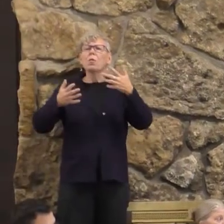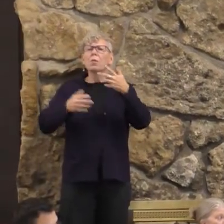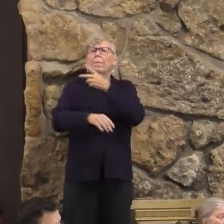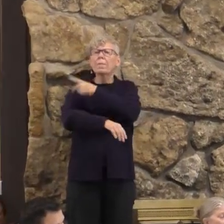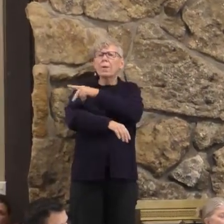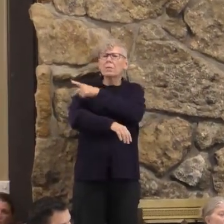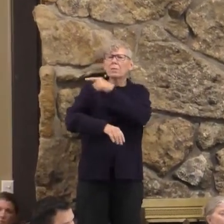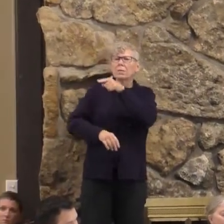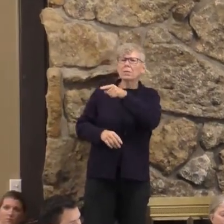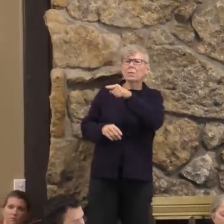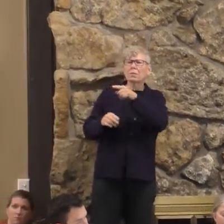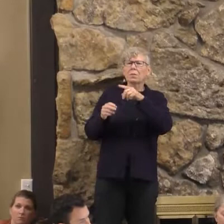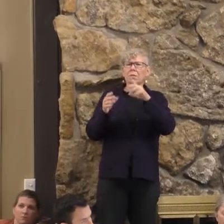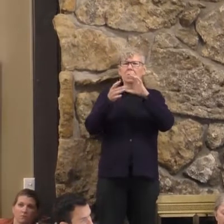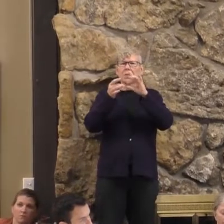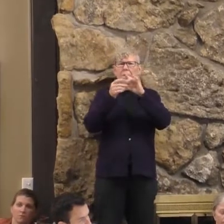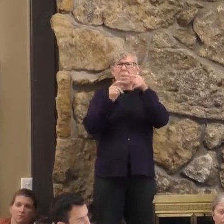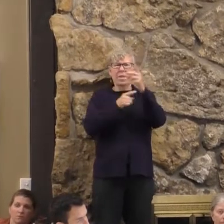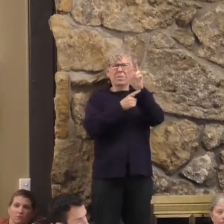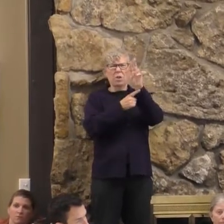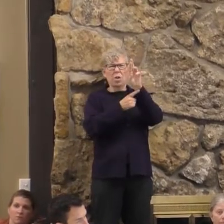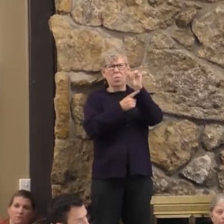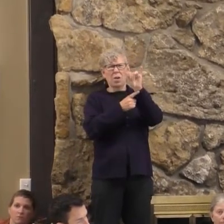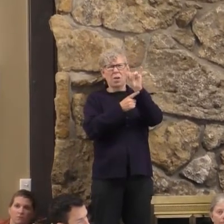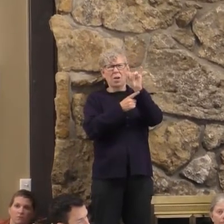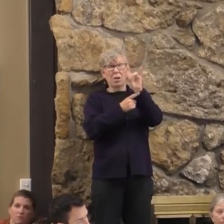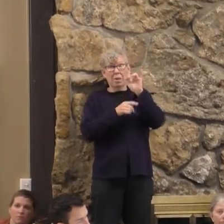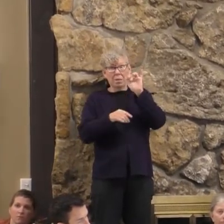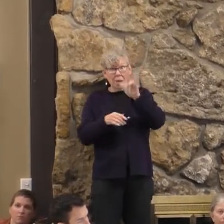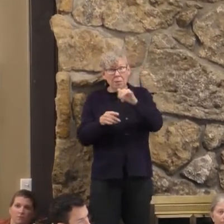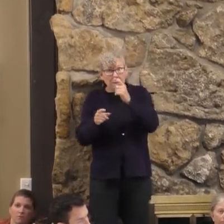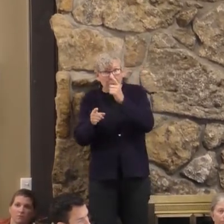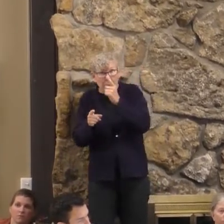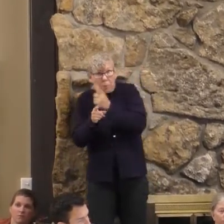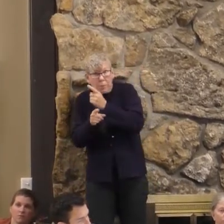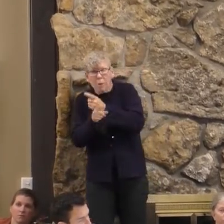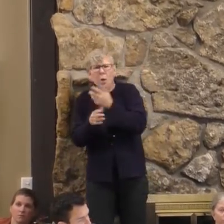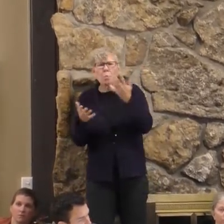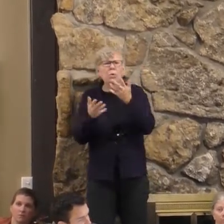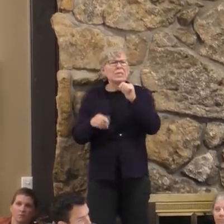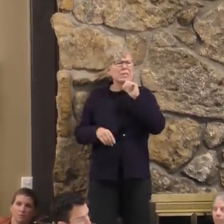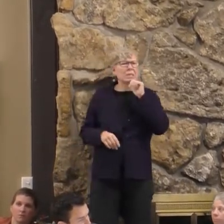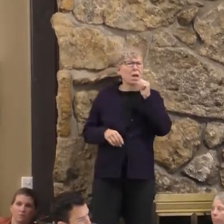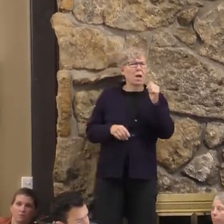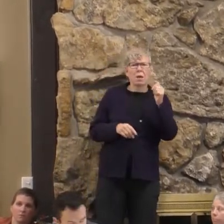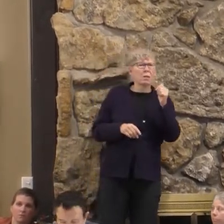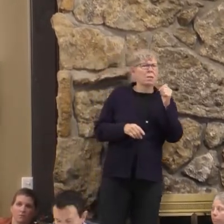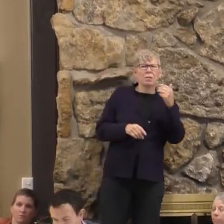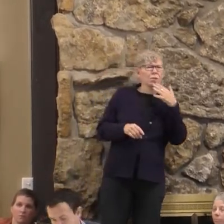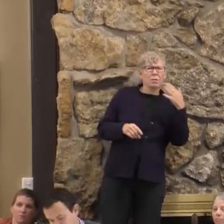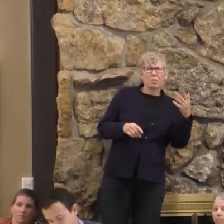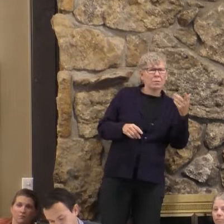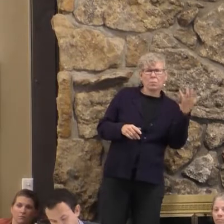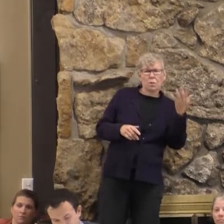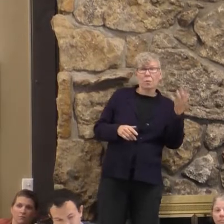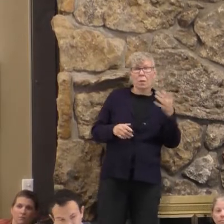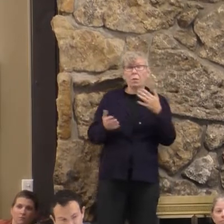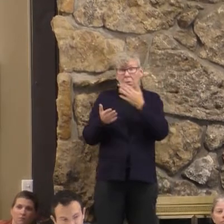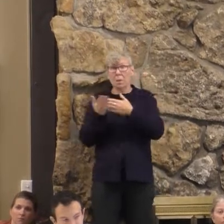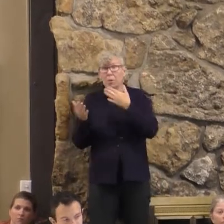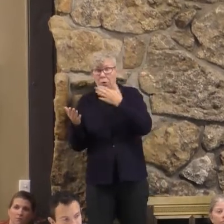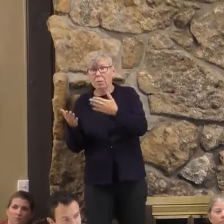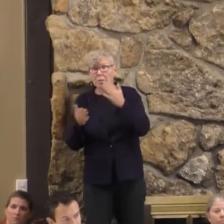and talk about when that is and when it is not appropriate. There's a really good handout that Candace provided that's in people's packets, but I'd like